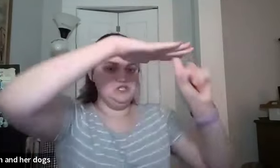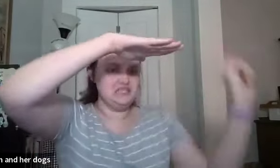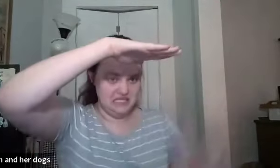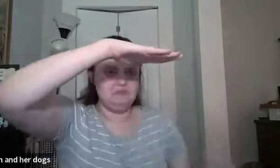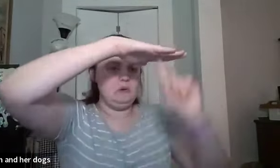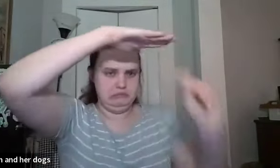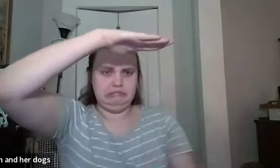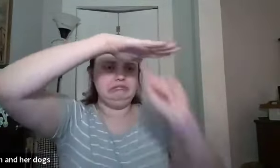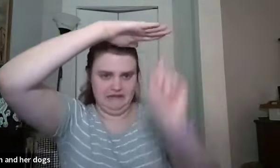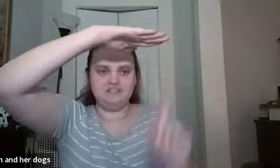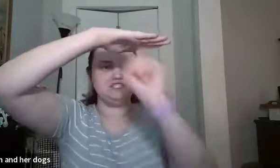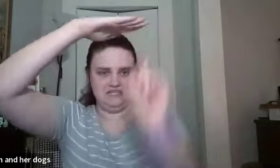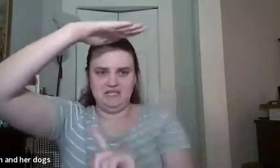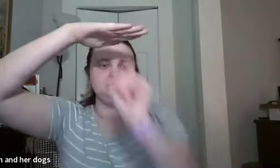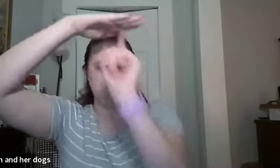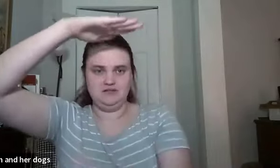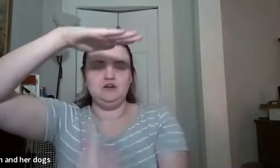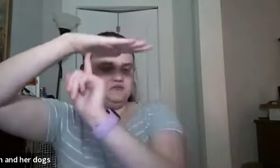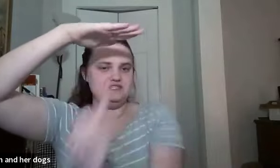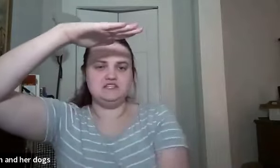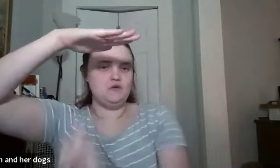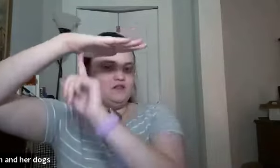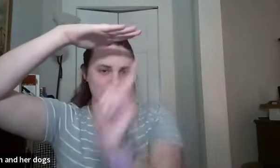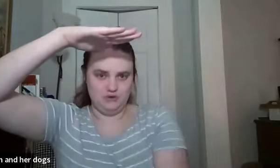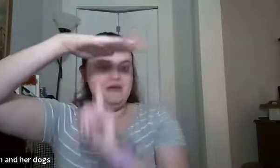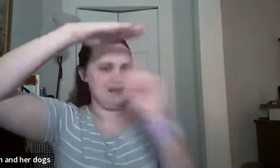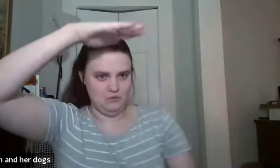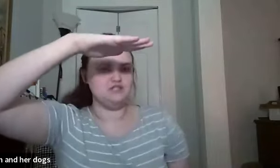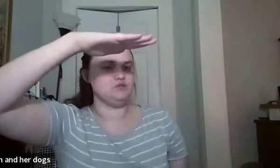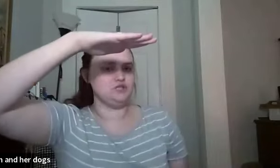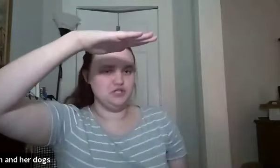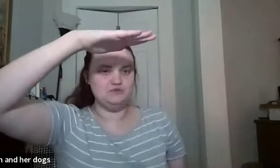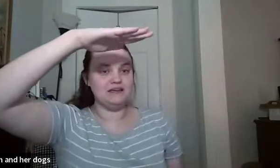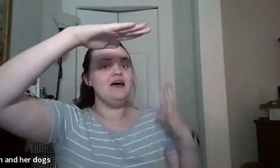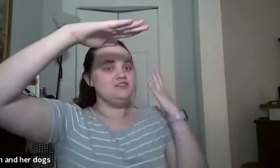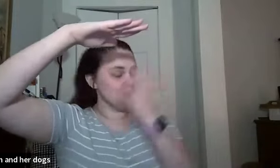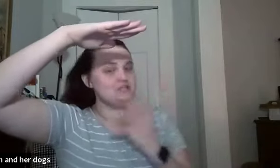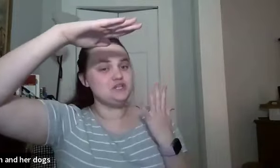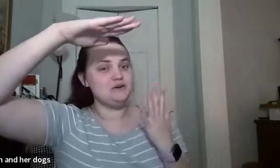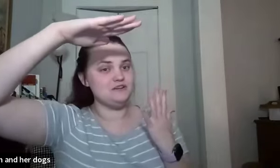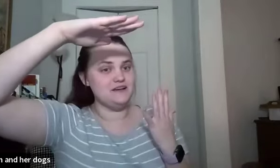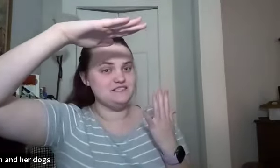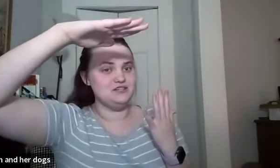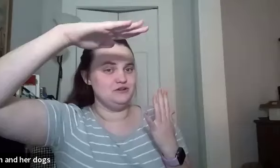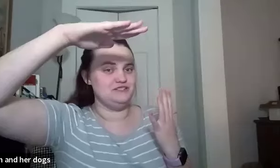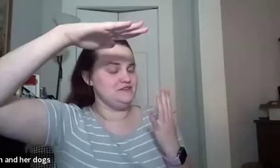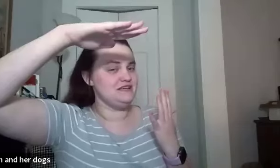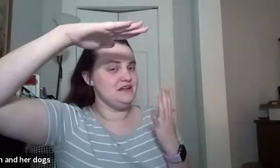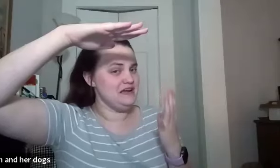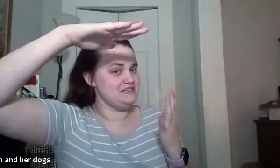just keep going, like it just keeps. This is another one of those dramatic ones where you want to show it on your face too. Because if it's like a lightning